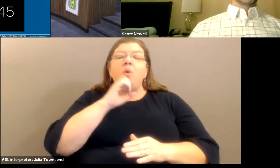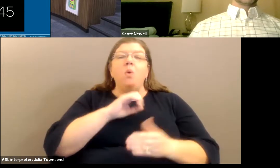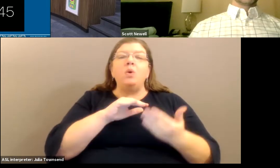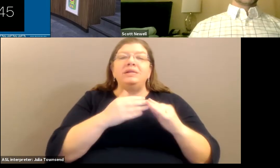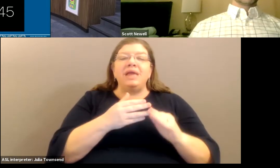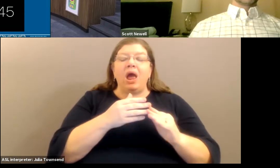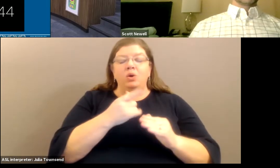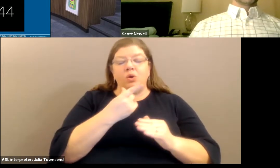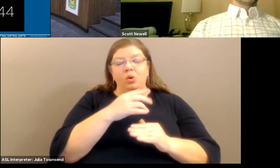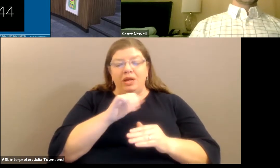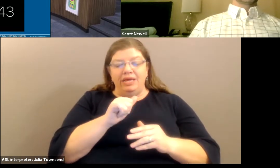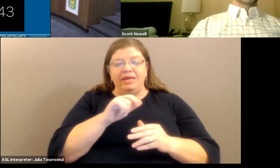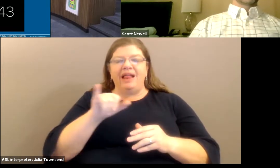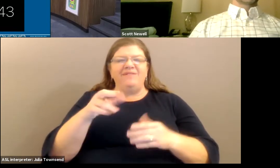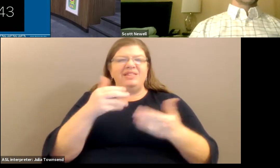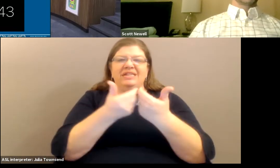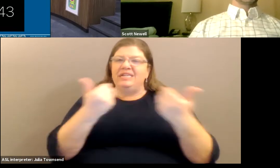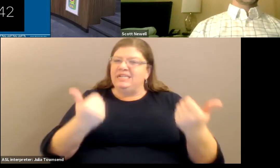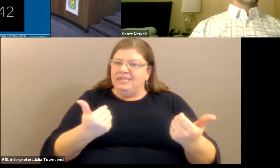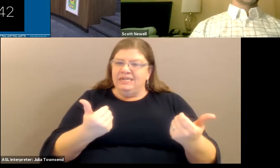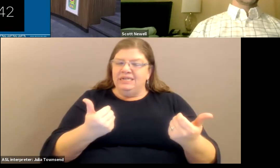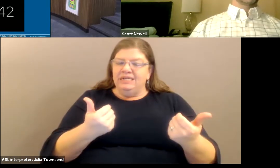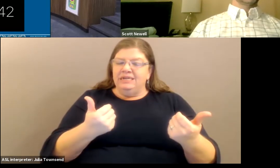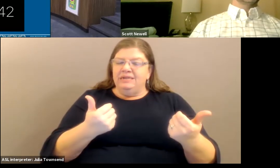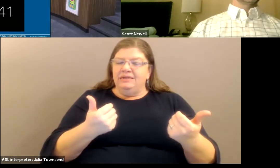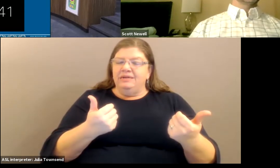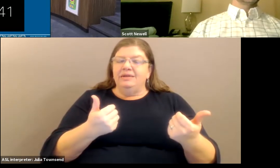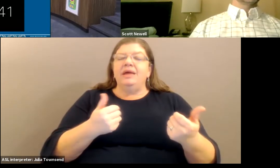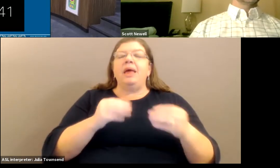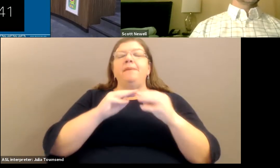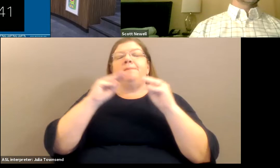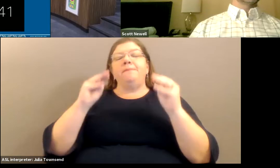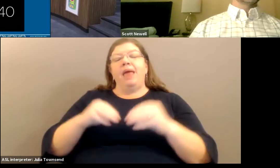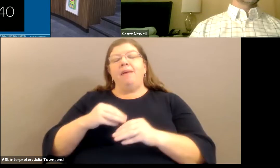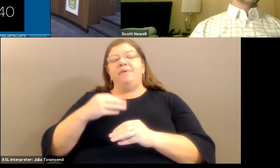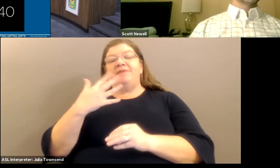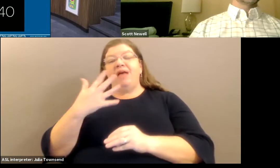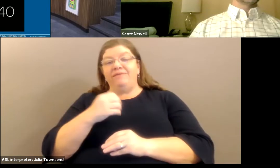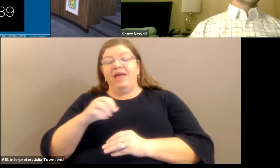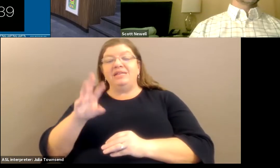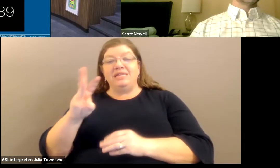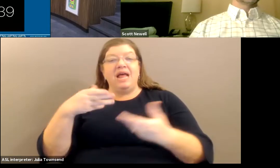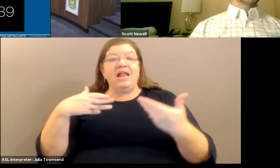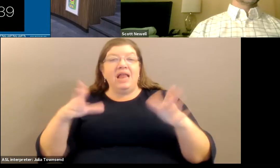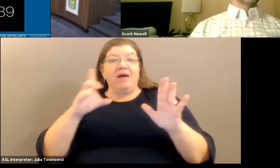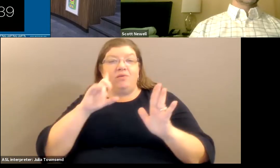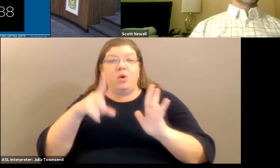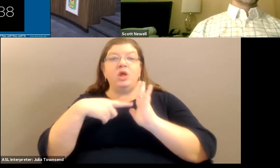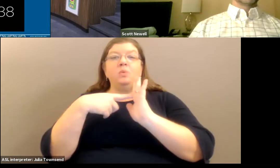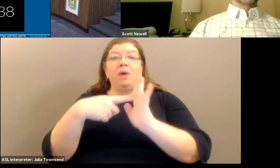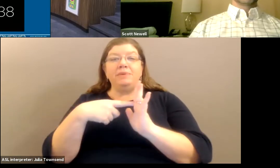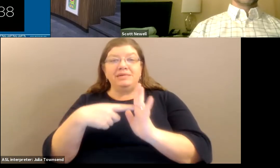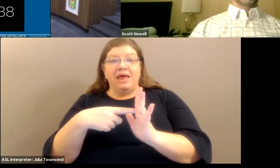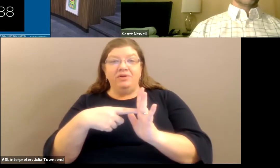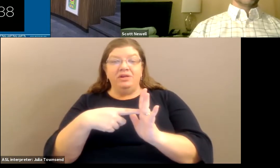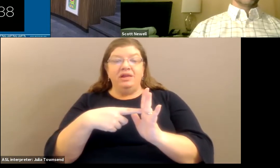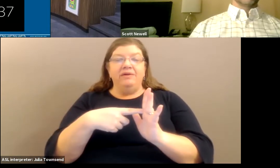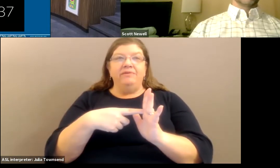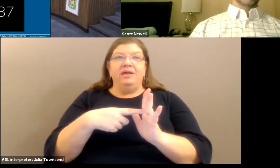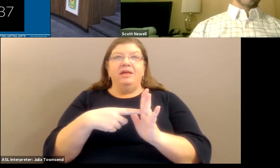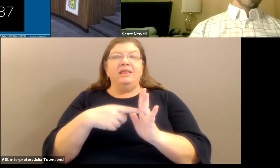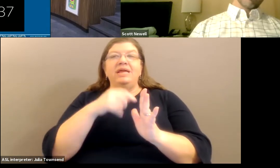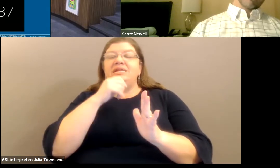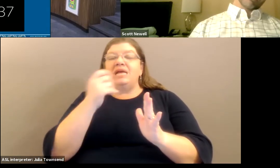Vista. Map 5 and map 6 allow for there to be a representative that wouldn't understand